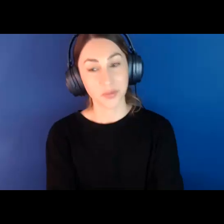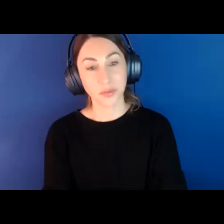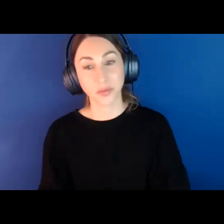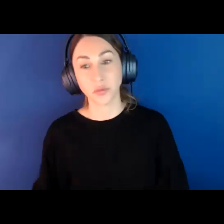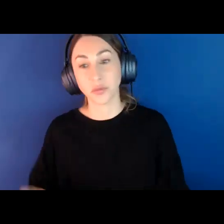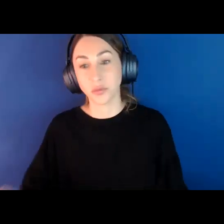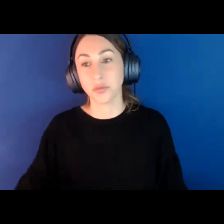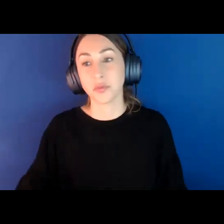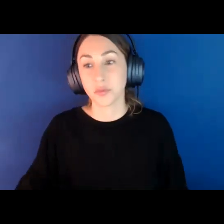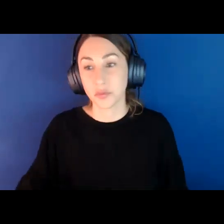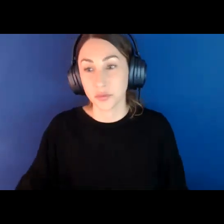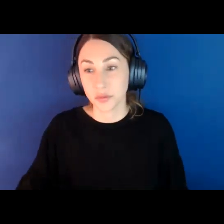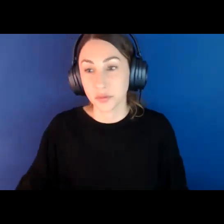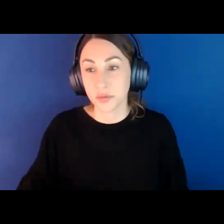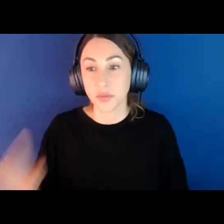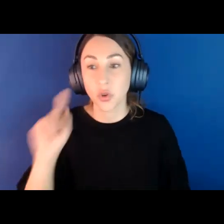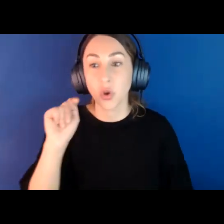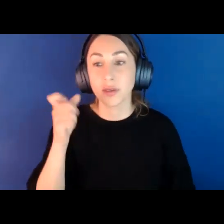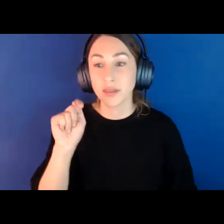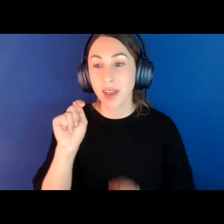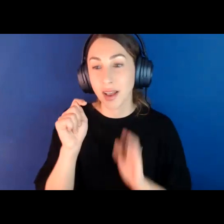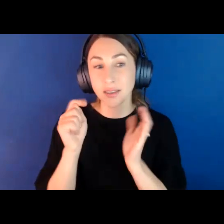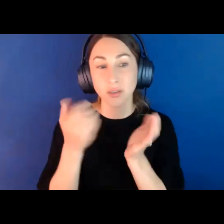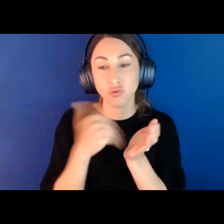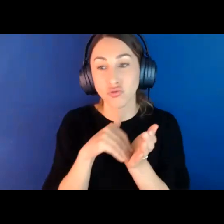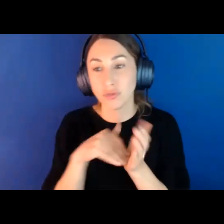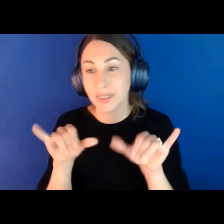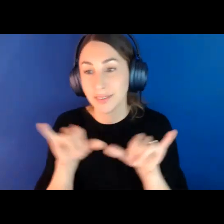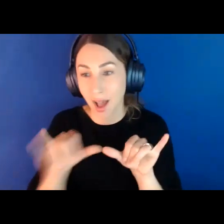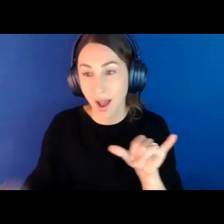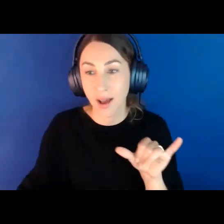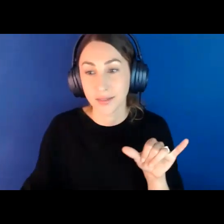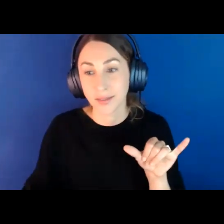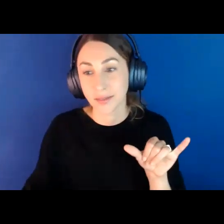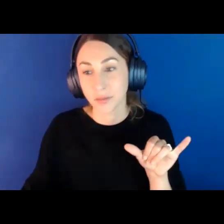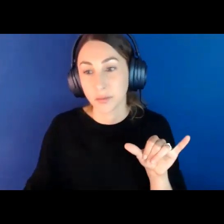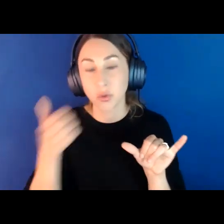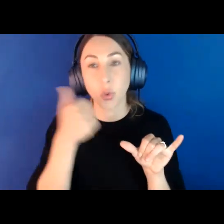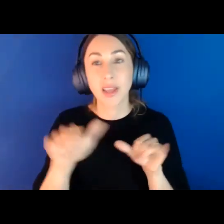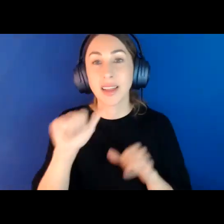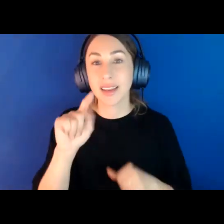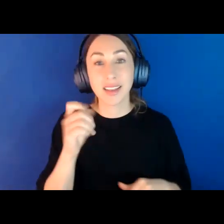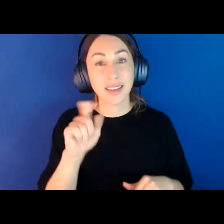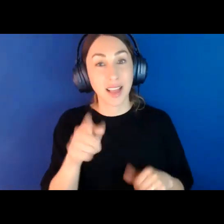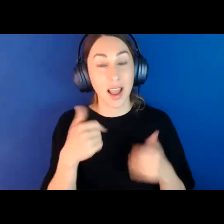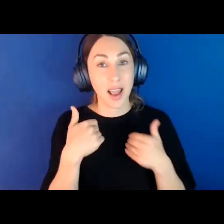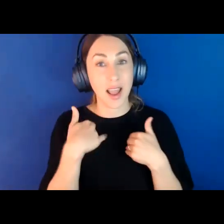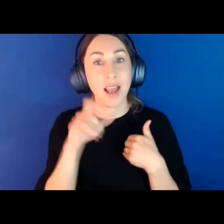So we have text resize. Any text must be resizable up